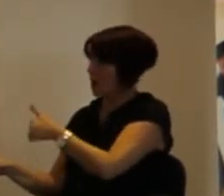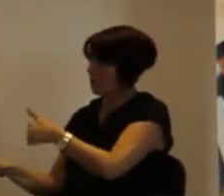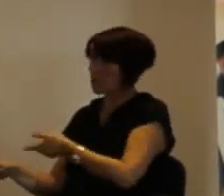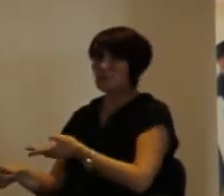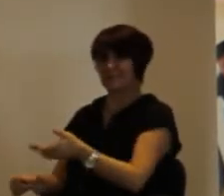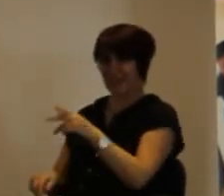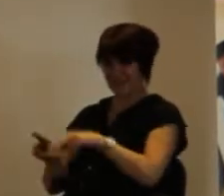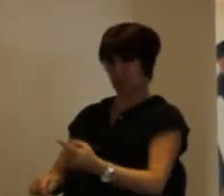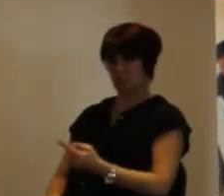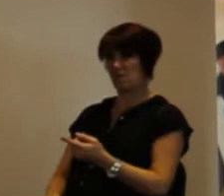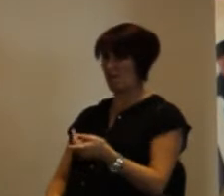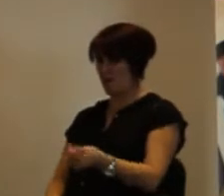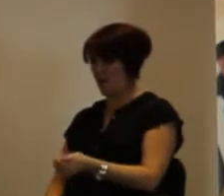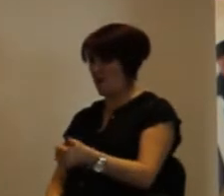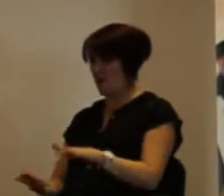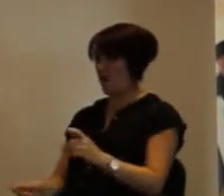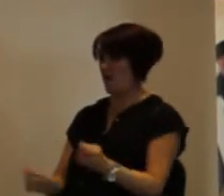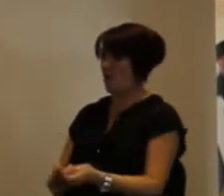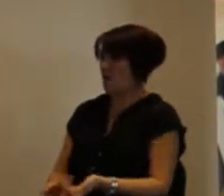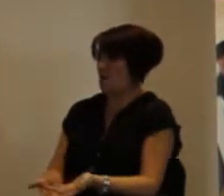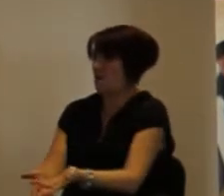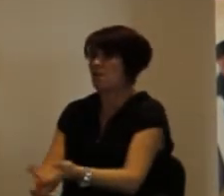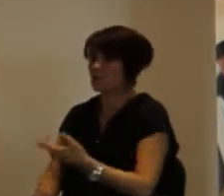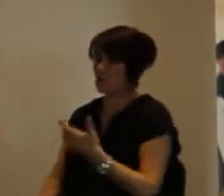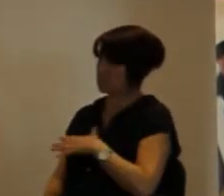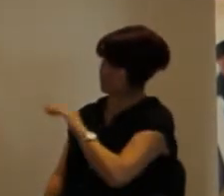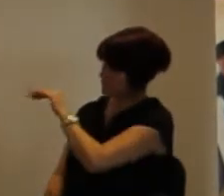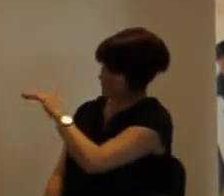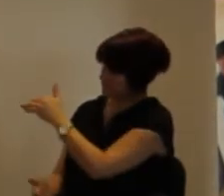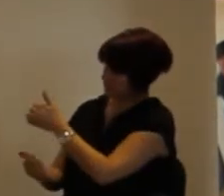just applying what you see fit without some sort of